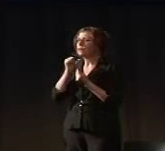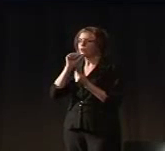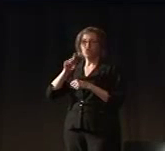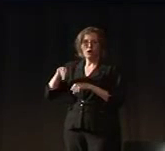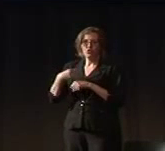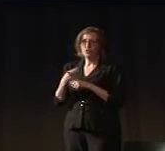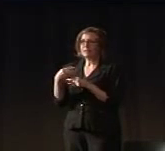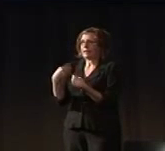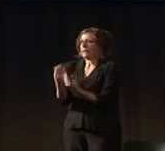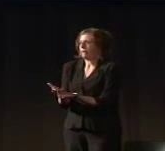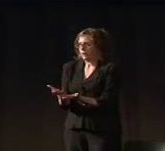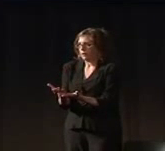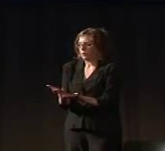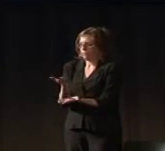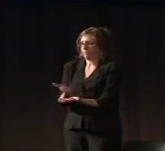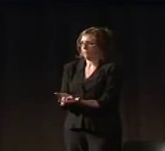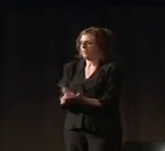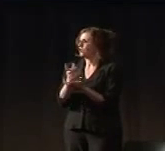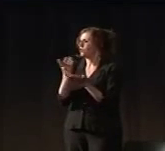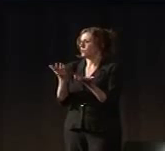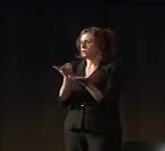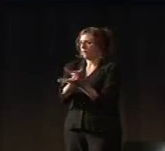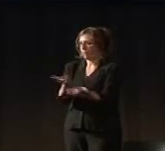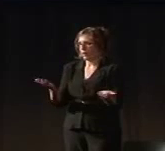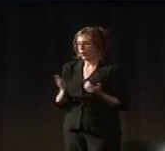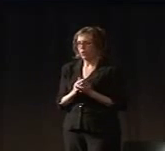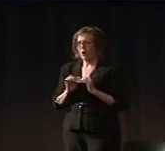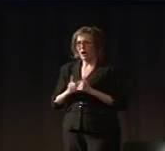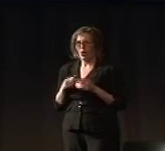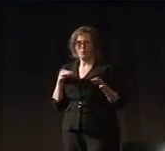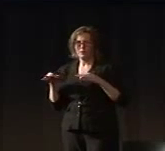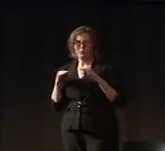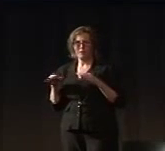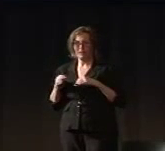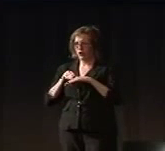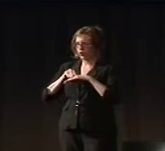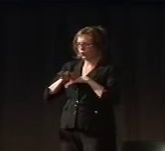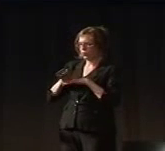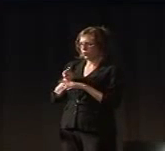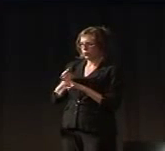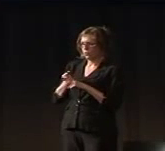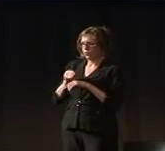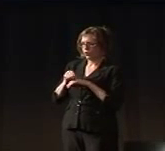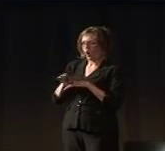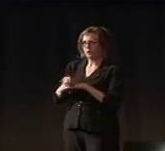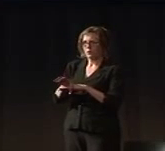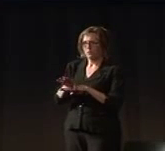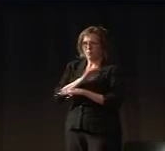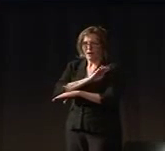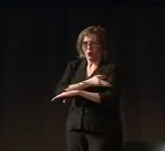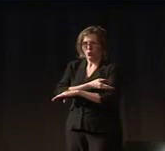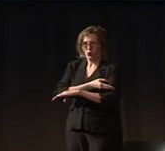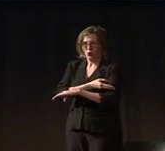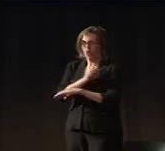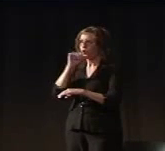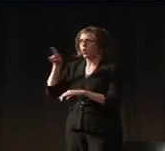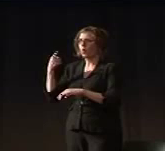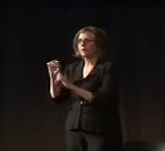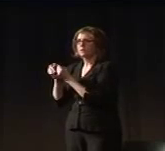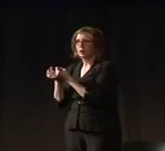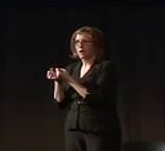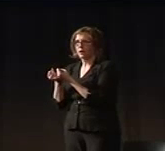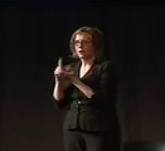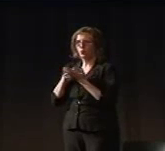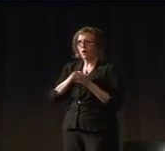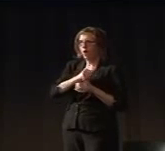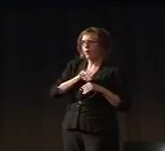in the world, then it's awfully difficult to ascribe causal powers to something we've called society to account for some other change. if we might